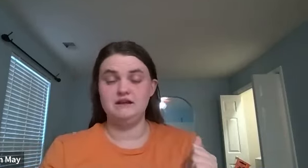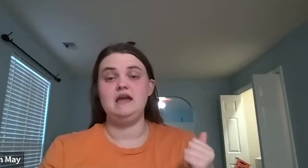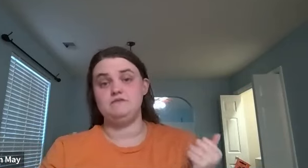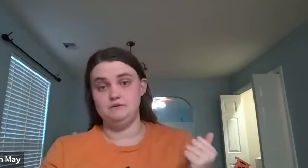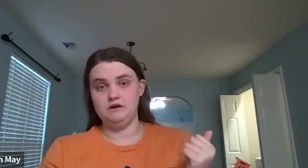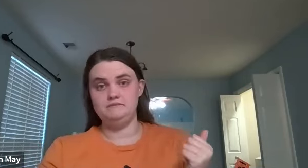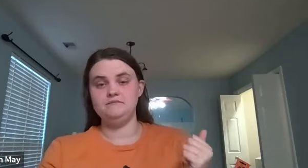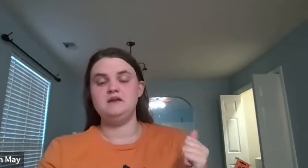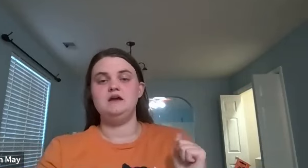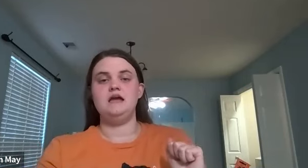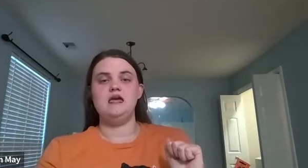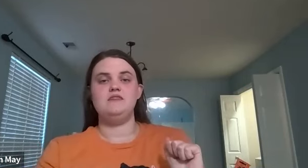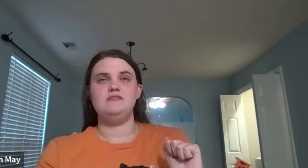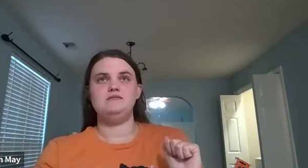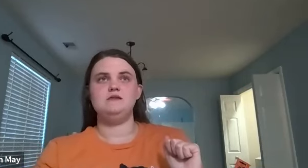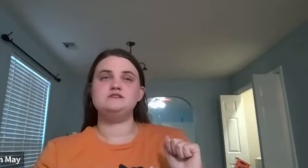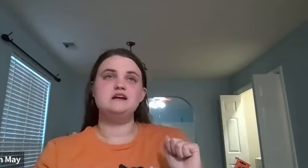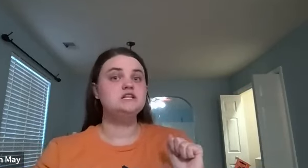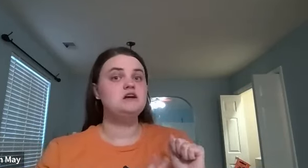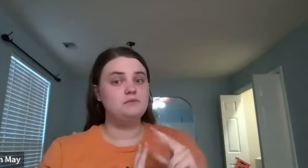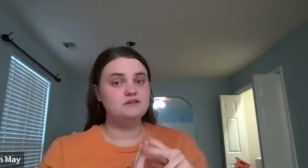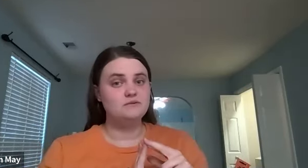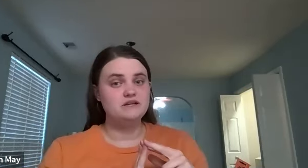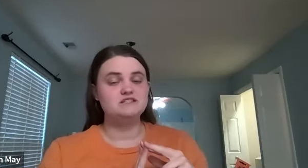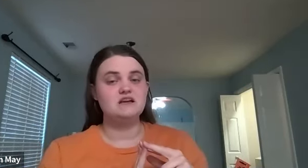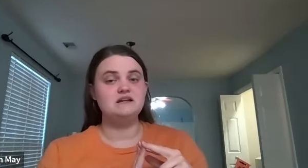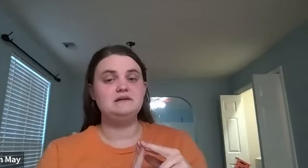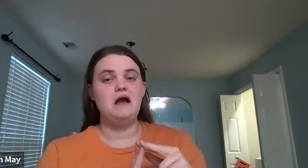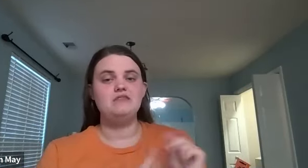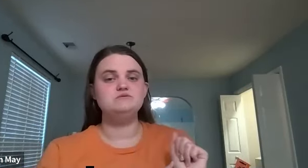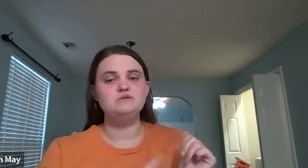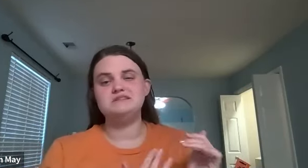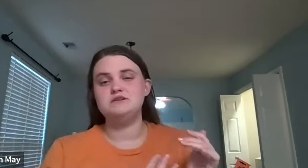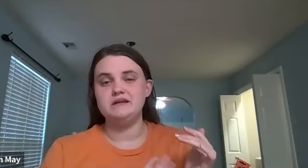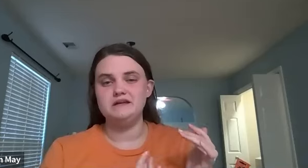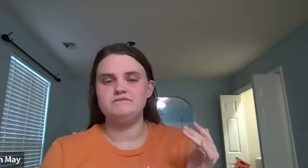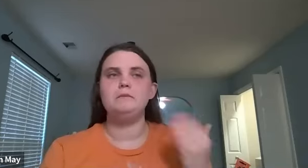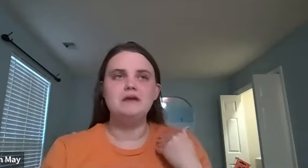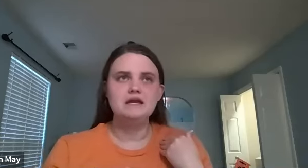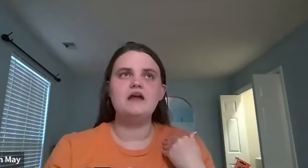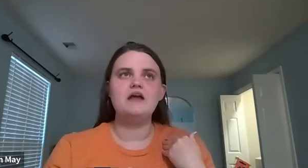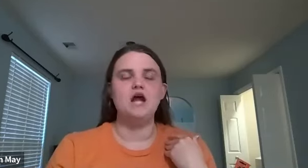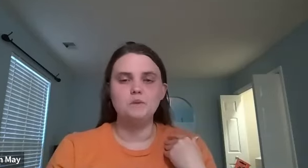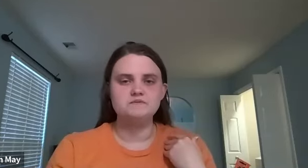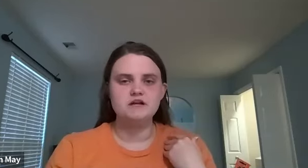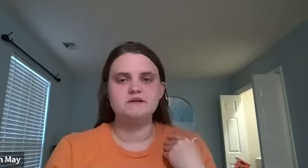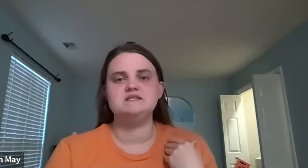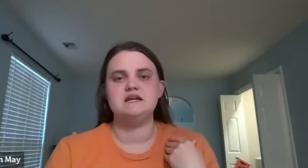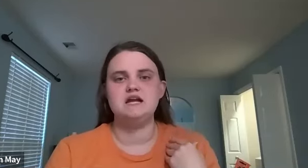like everyone. And there's actually a couple of different ways to sign it. This one's always a little bit, for me, I think it helps better because I can